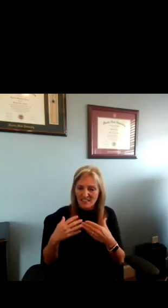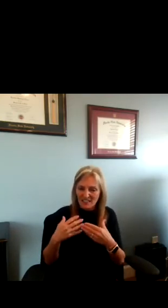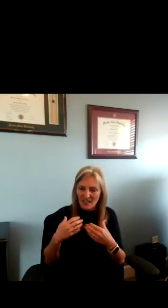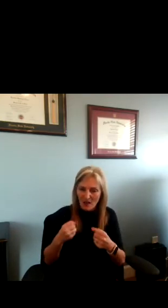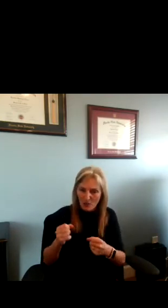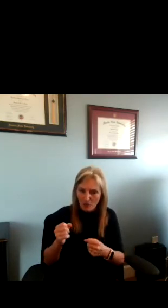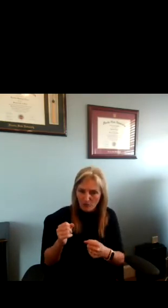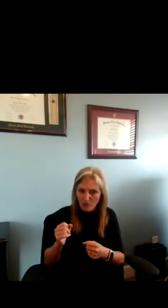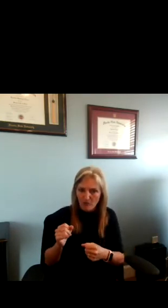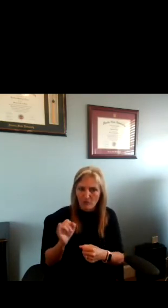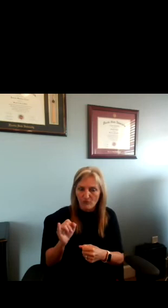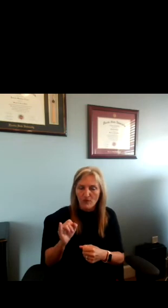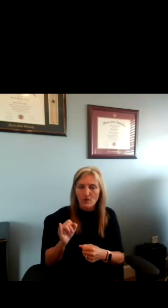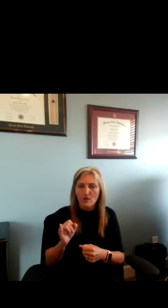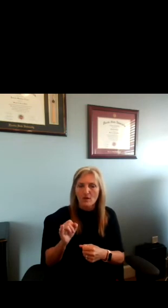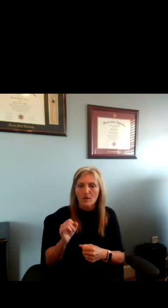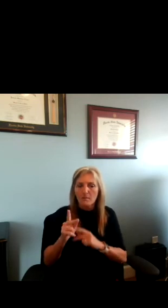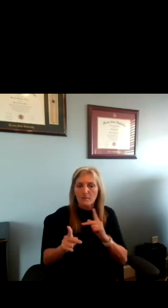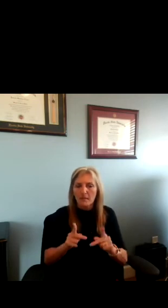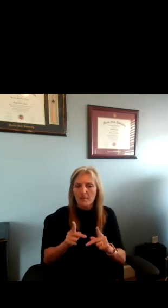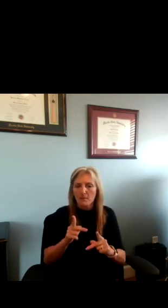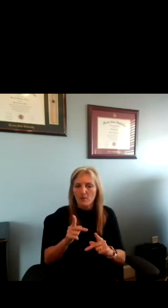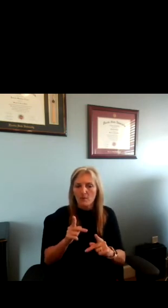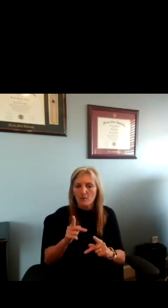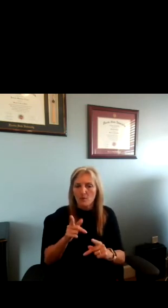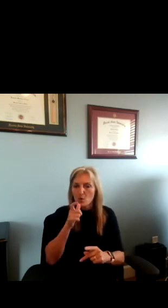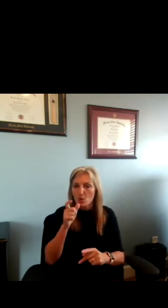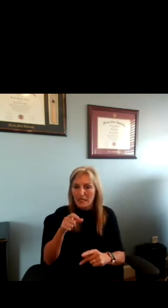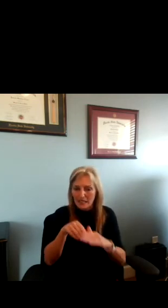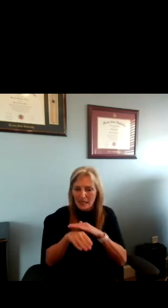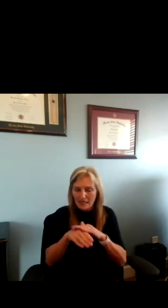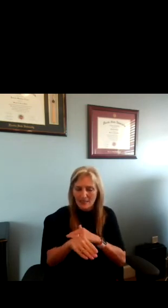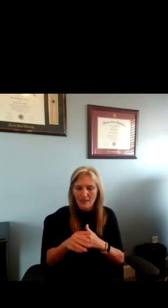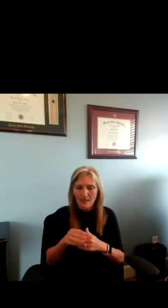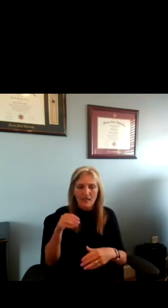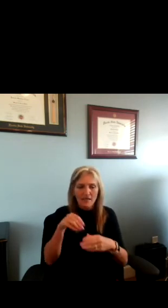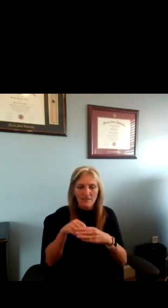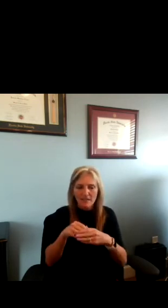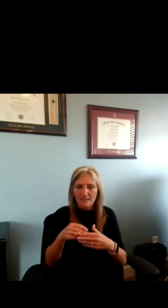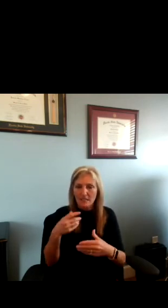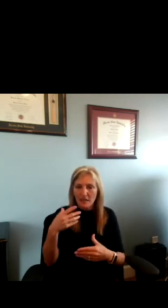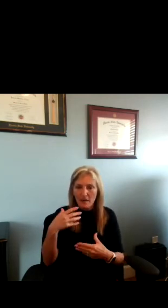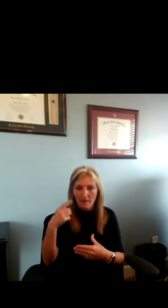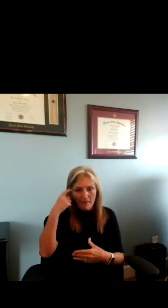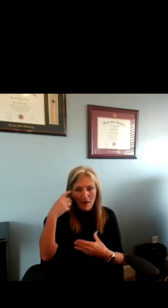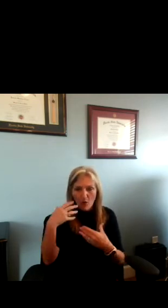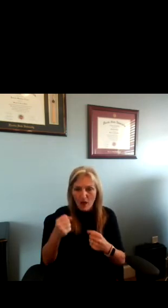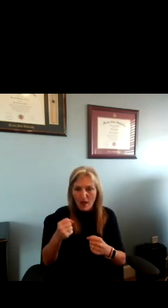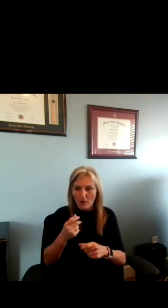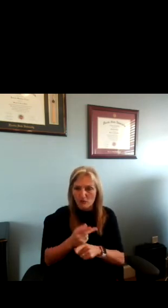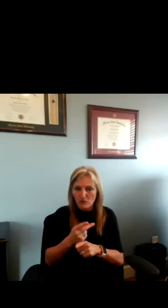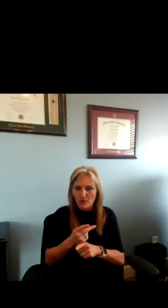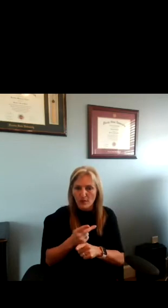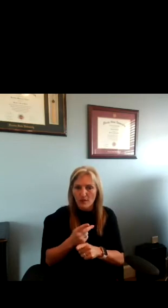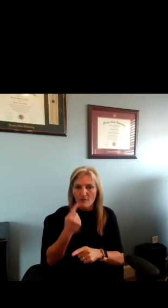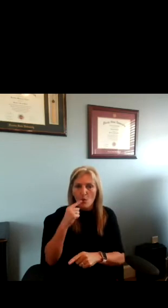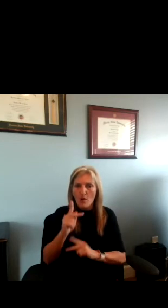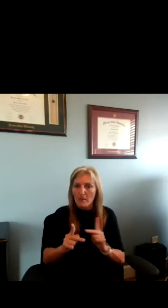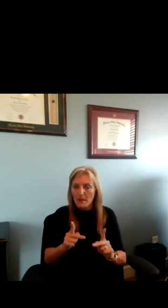who need access to it. Investing in mental health treatment for those who have behavioral and mental health challenges.